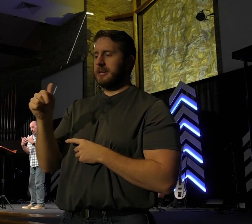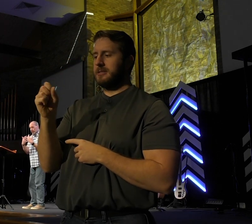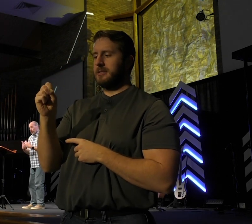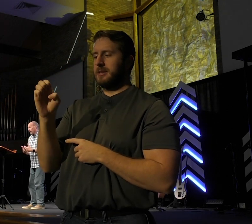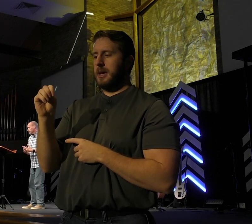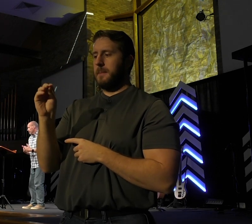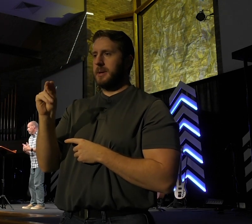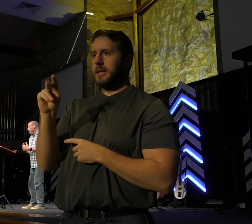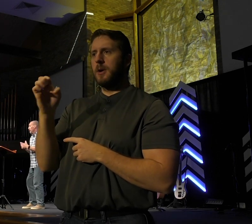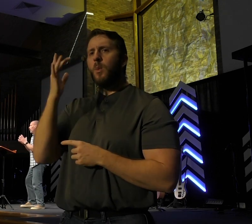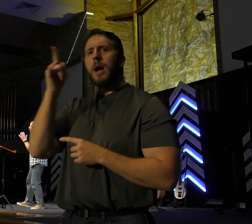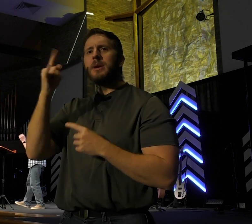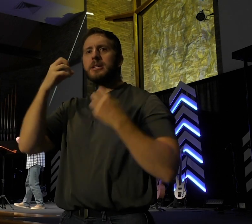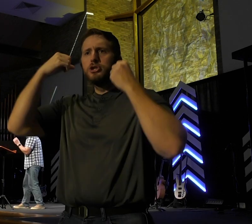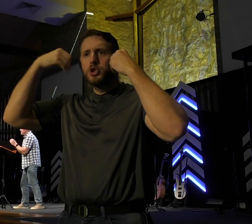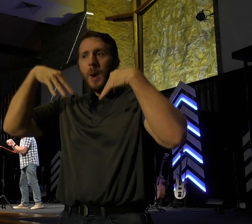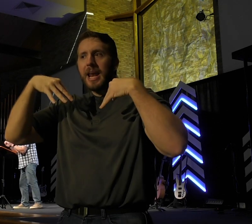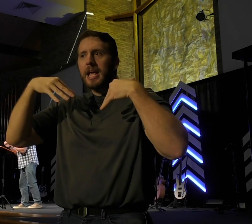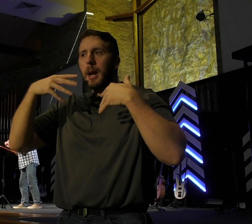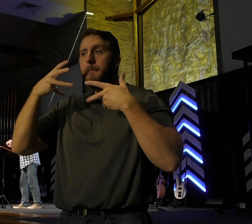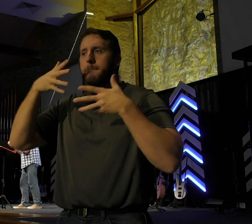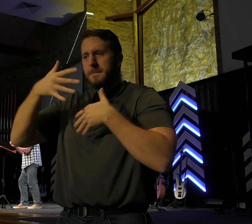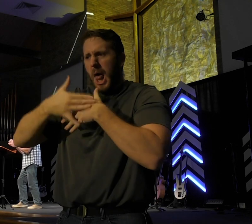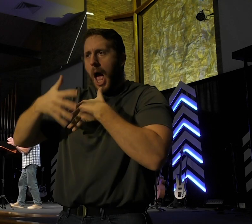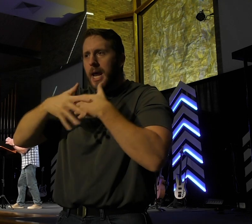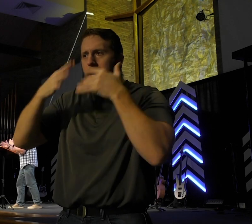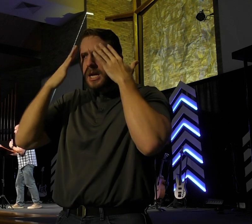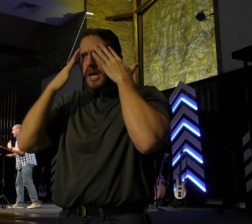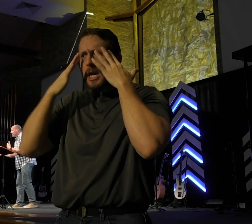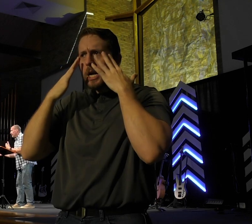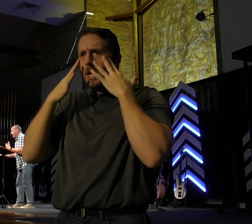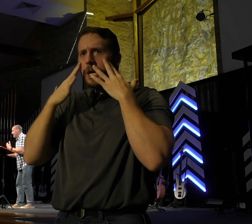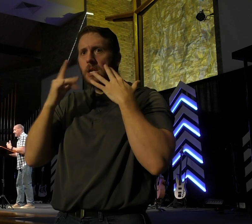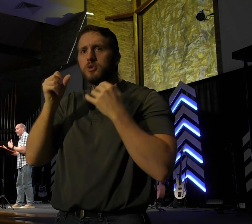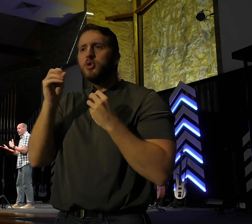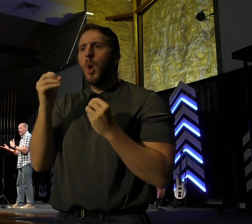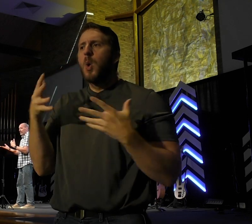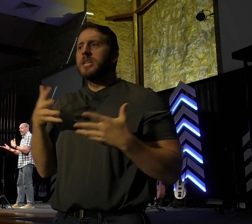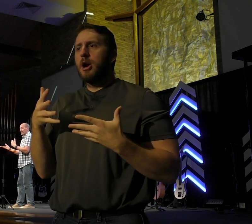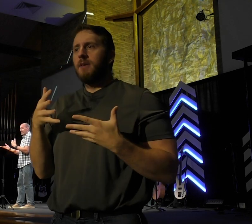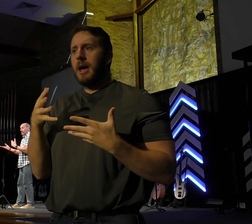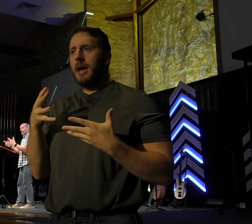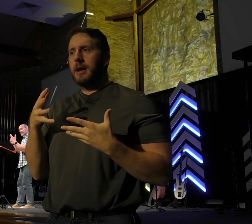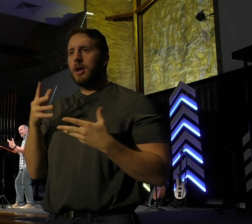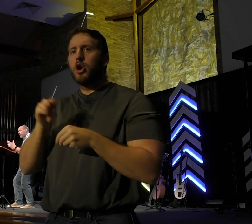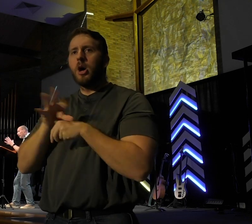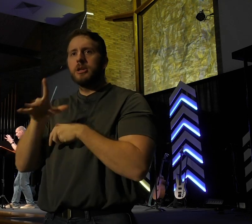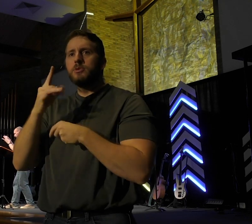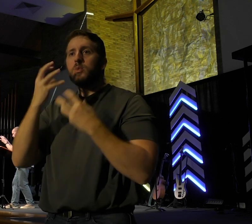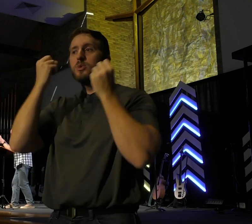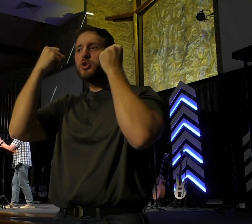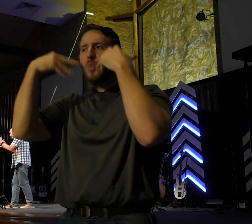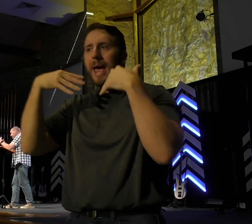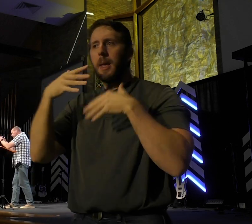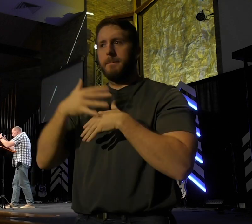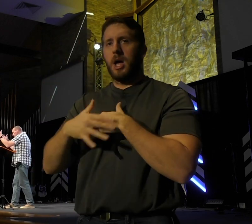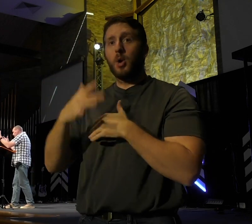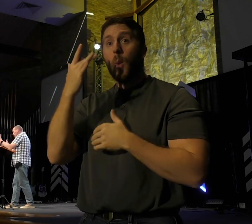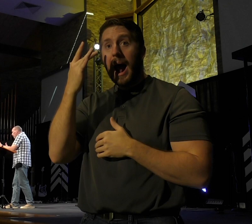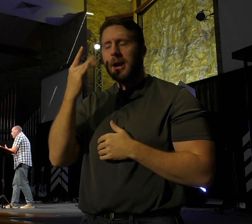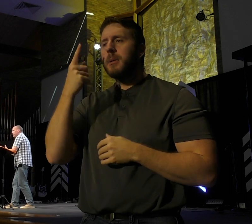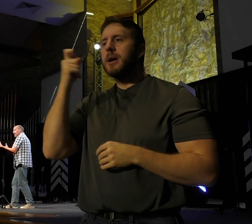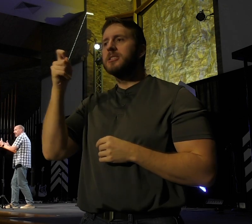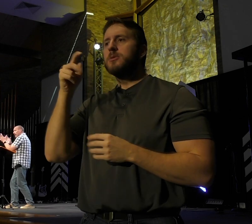sweat drops of blood? Why was he so horrified, so terrified at that moment? Because at that moment, he was looking